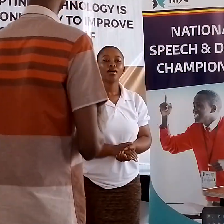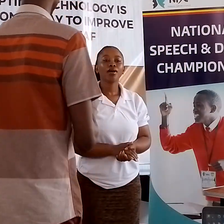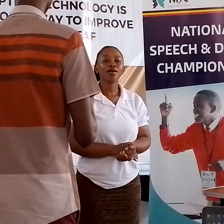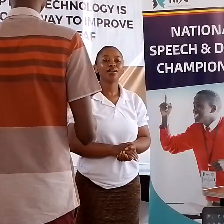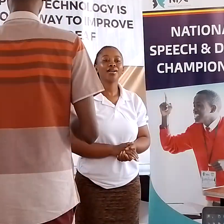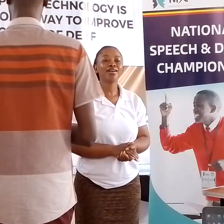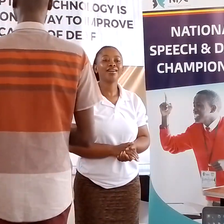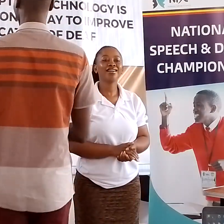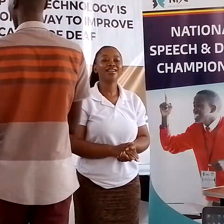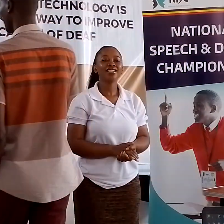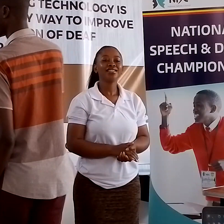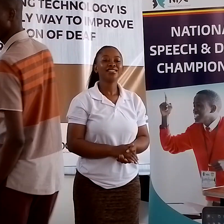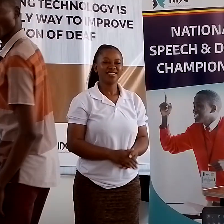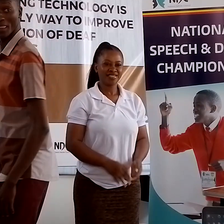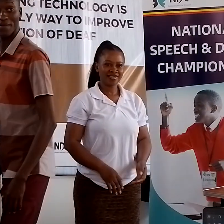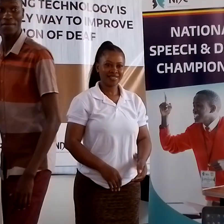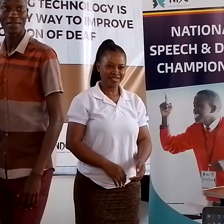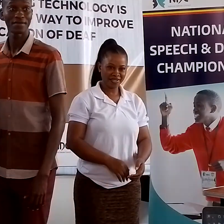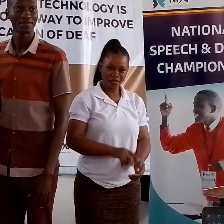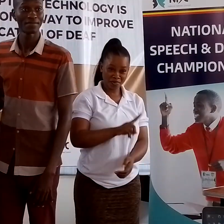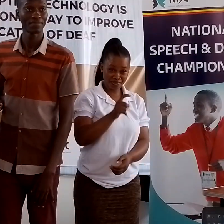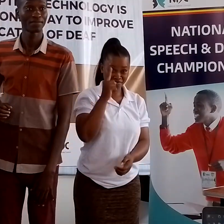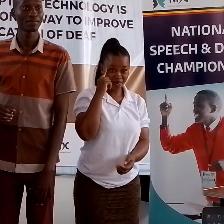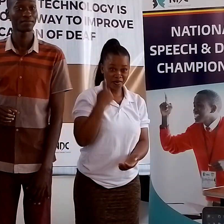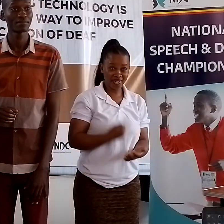we have a question.